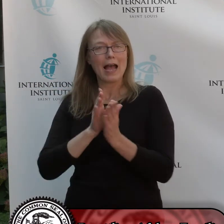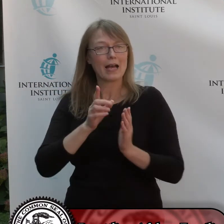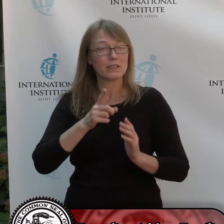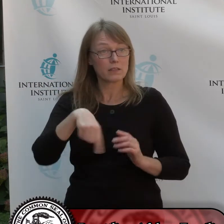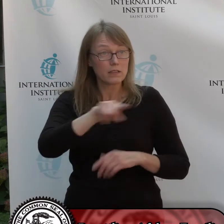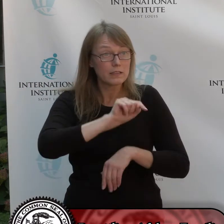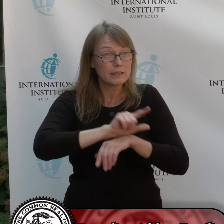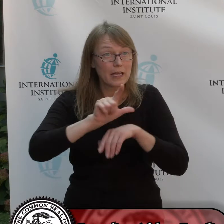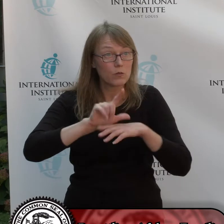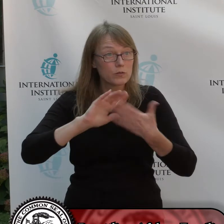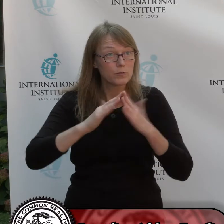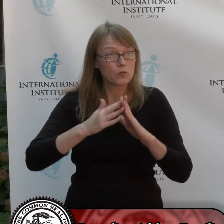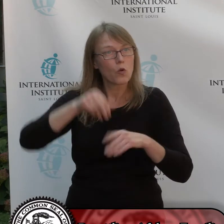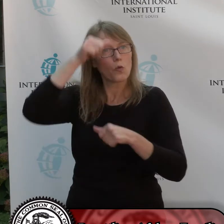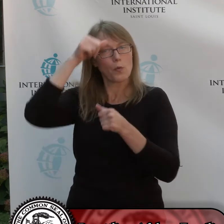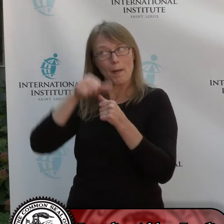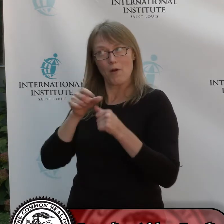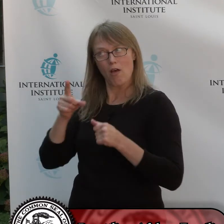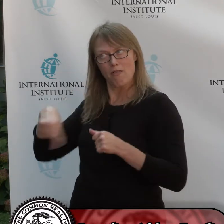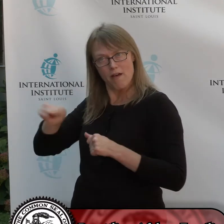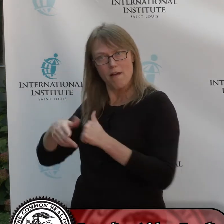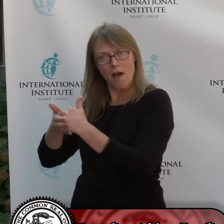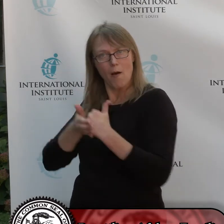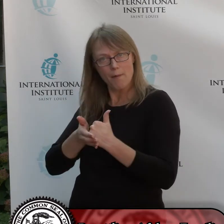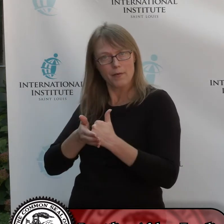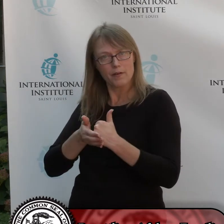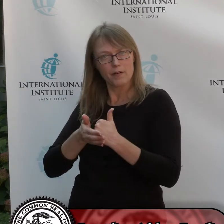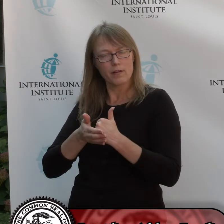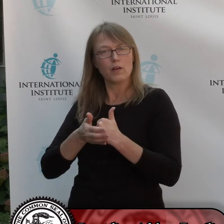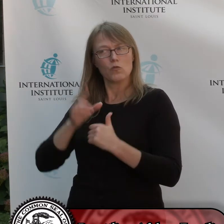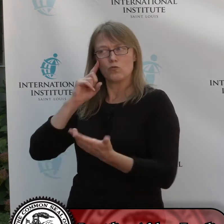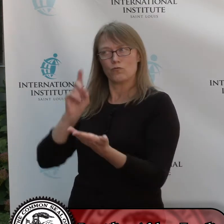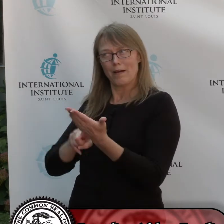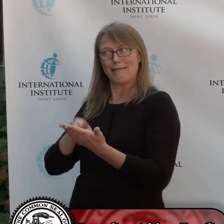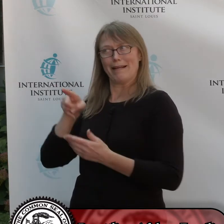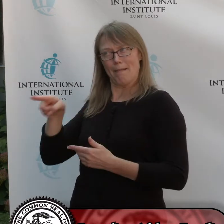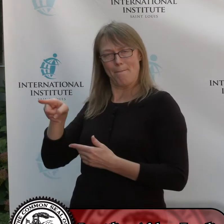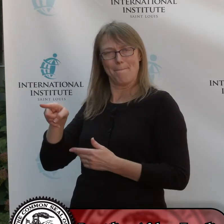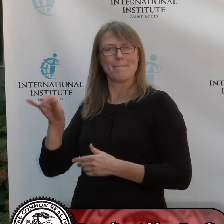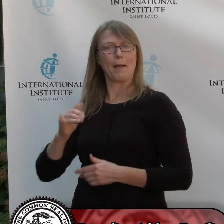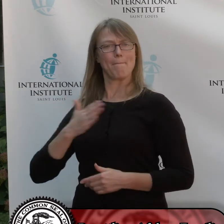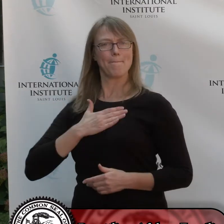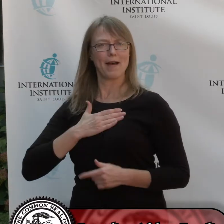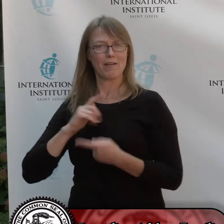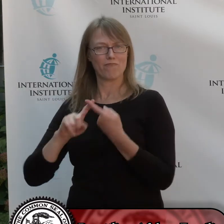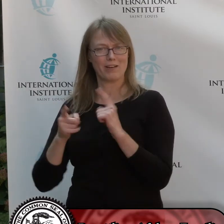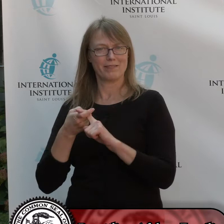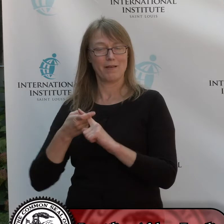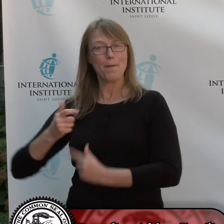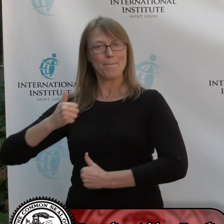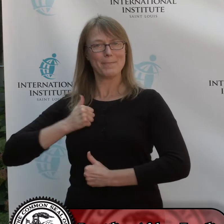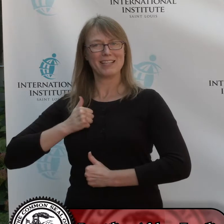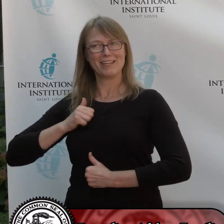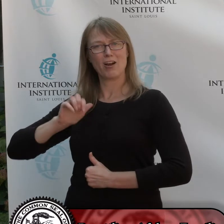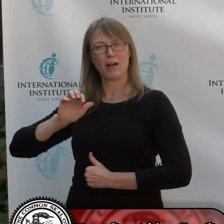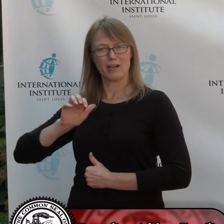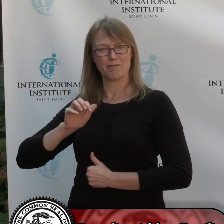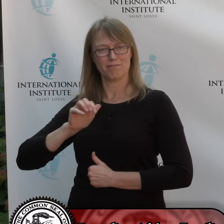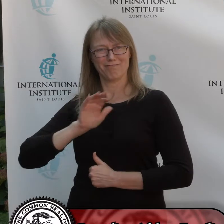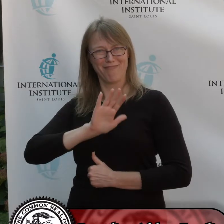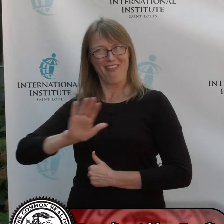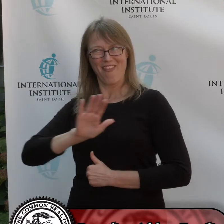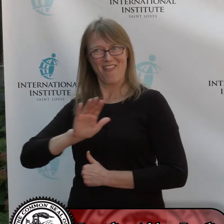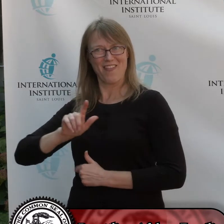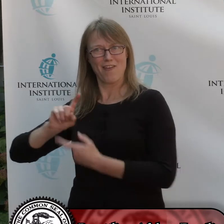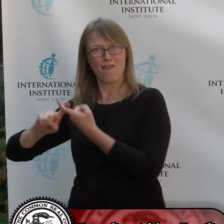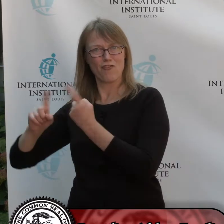as they come here. Treat them like my friend, treat them like Marines' friends, treat them like the military's friends. That's who they are. I